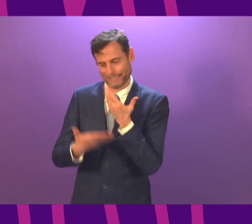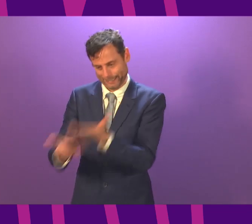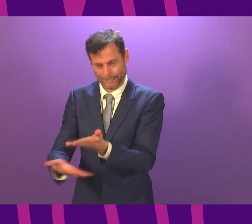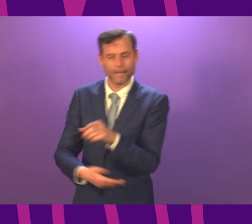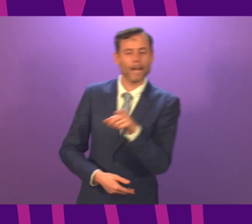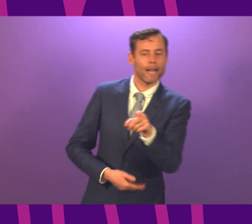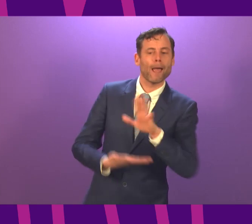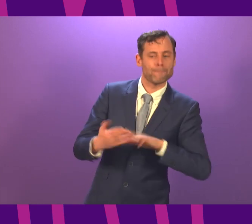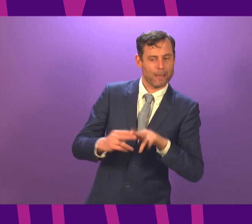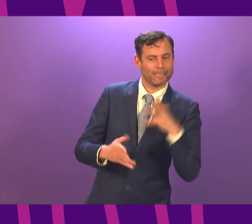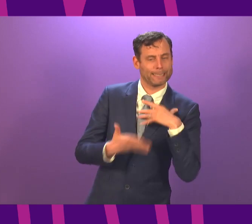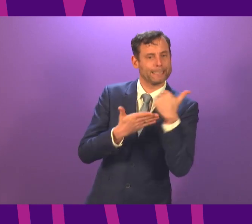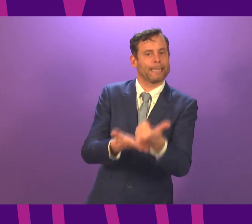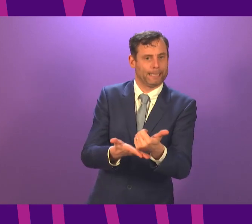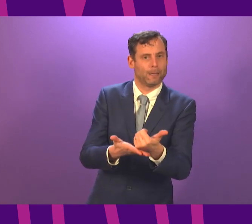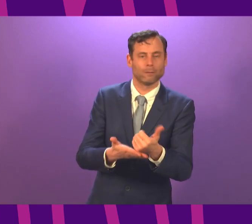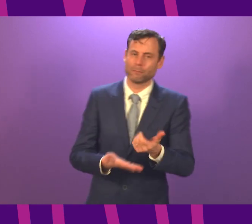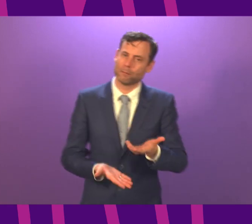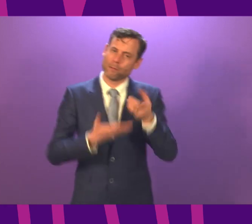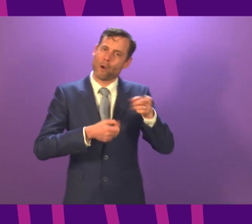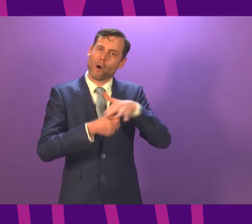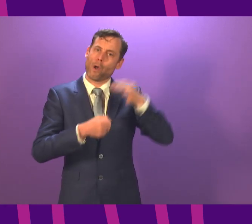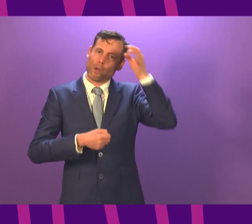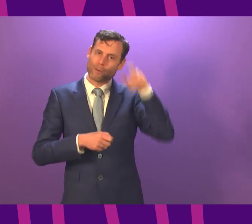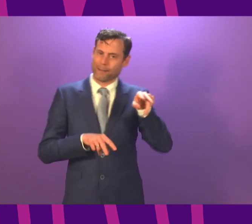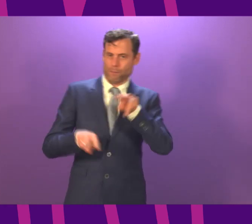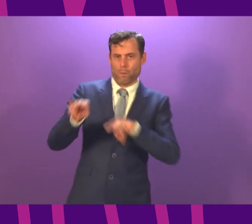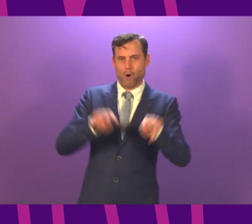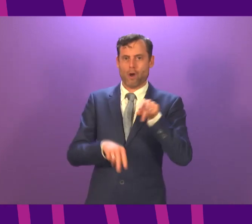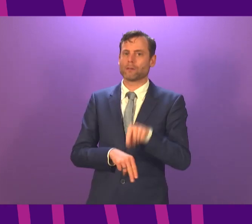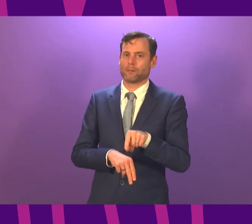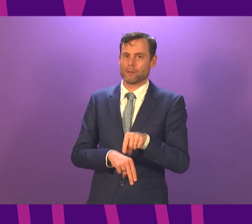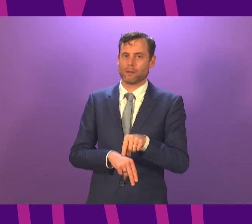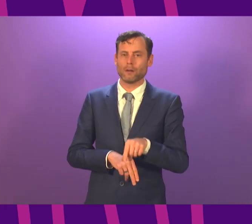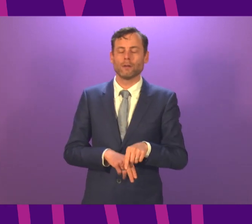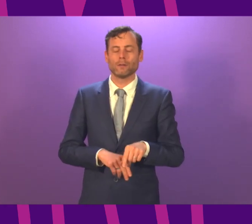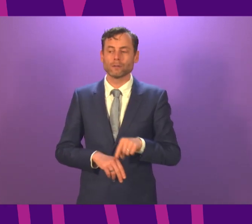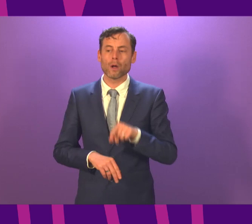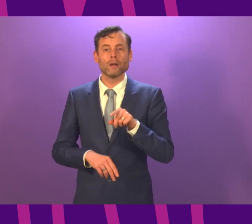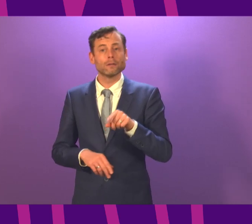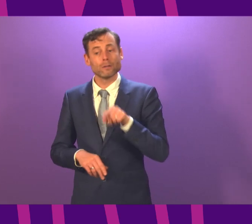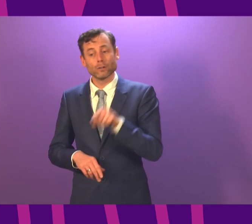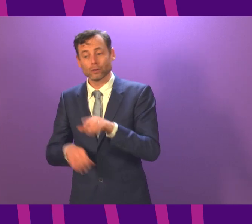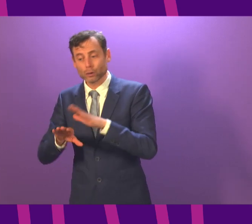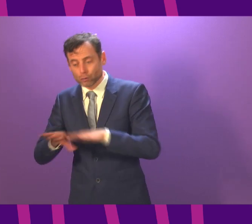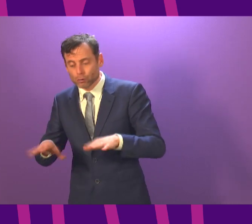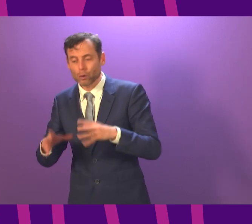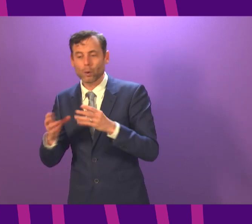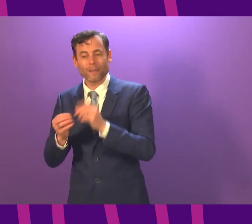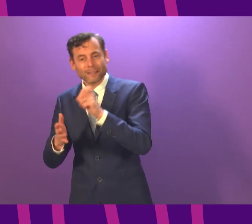from schools to families, the particular needs of children with additional learning needs and children with disabilities is incredibly